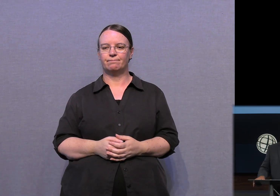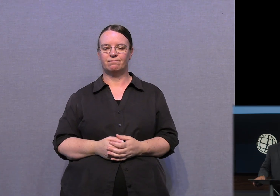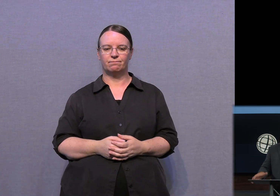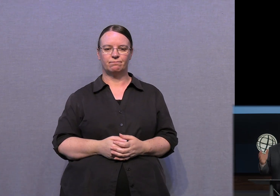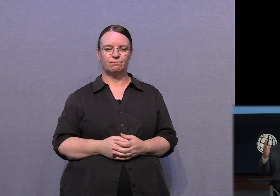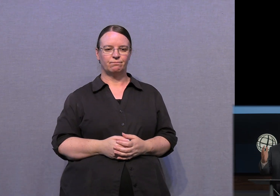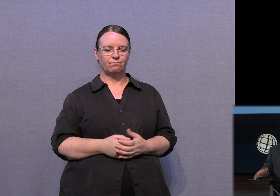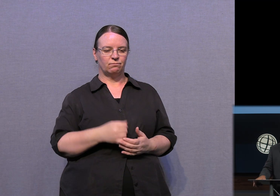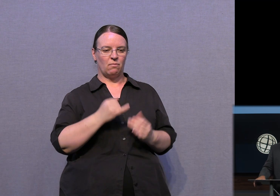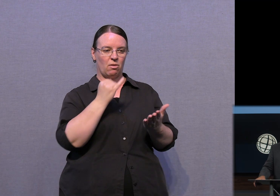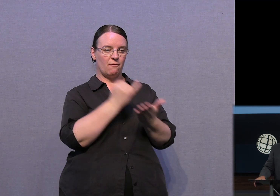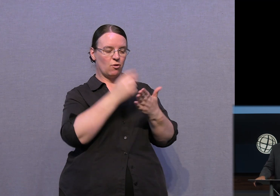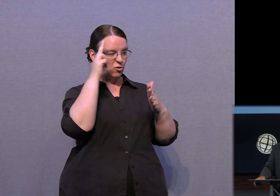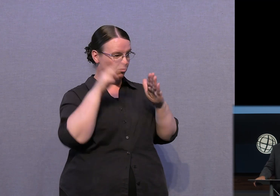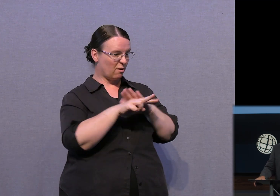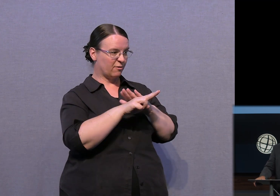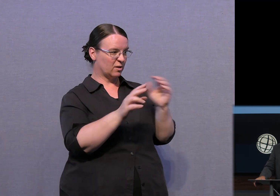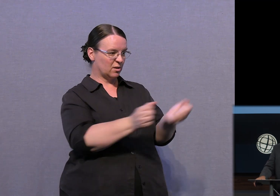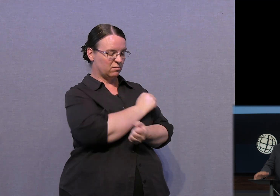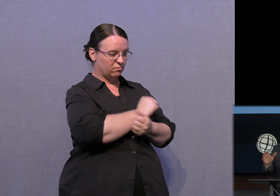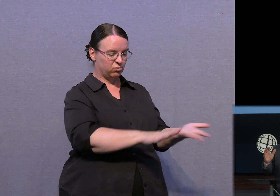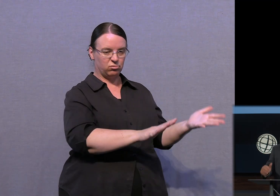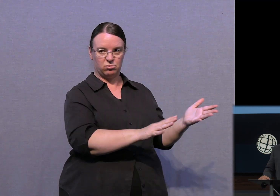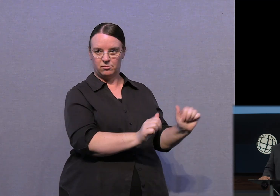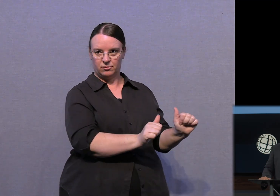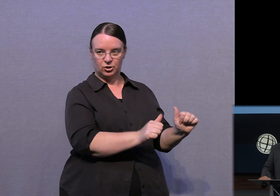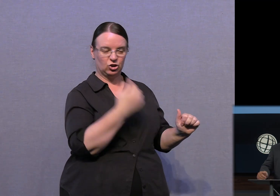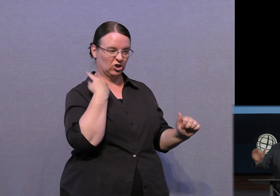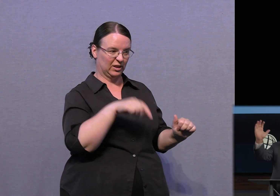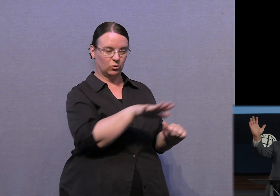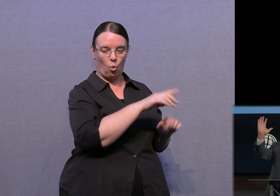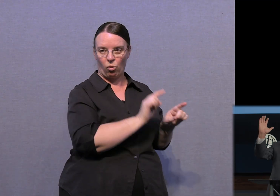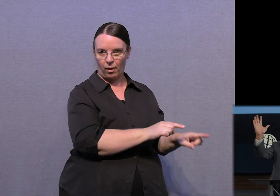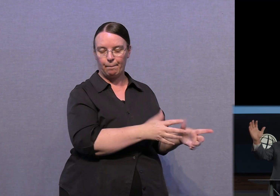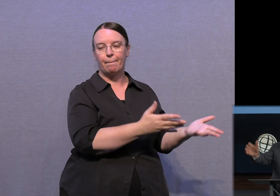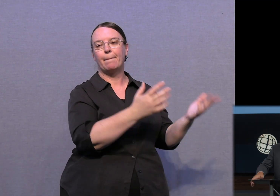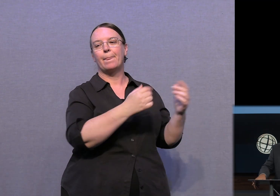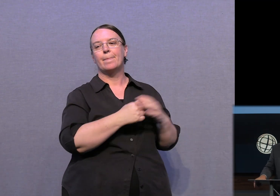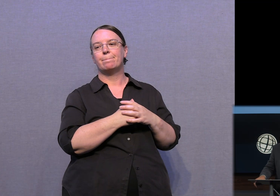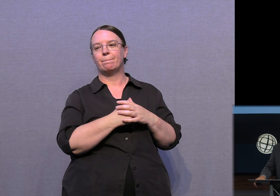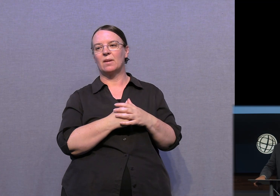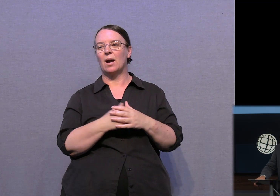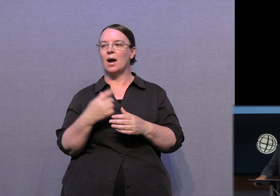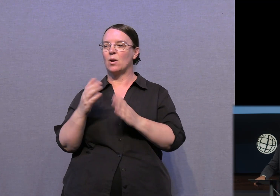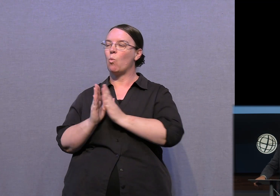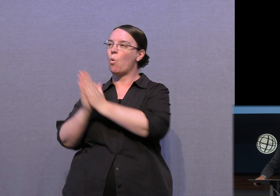slaughtered. The true prophet was vindicated. And at least for that moment, the worship of Yahweh was restored in the